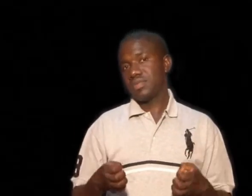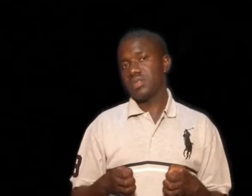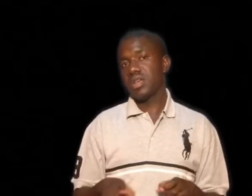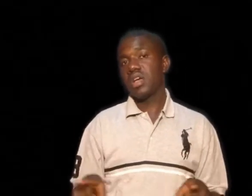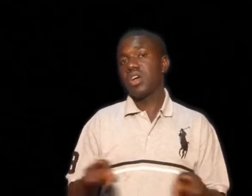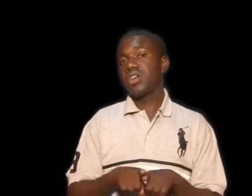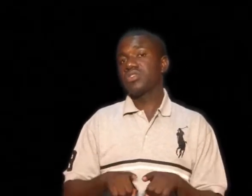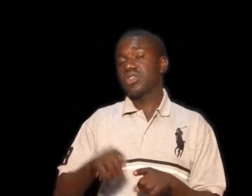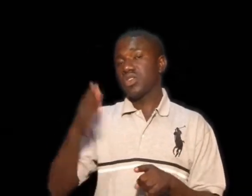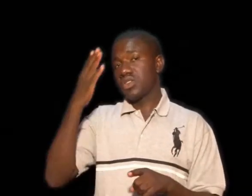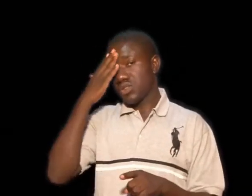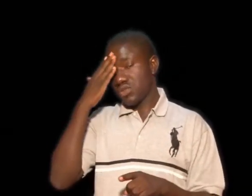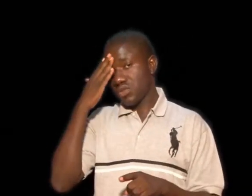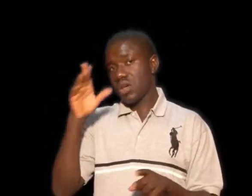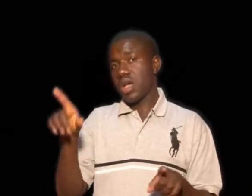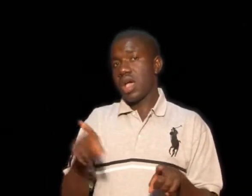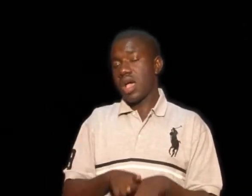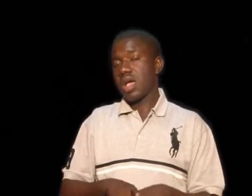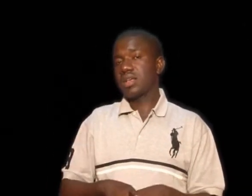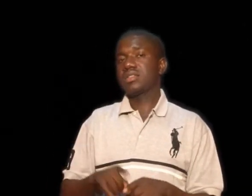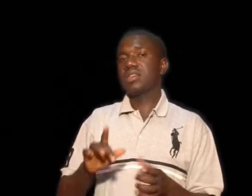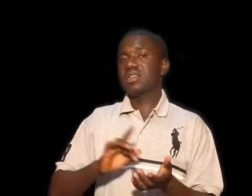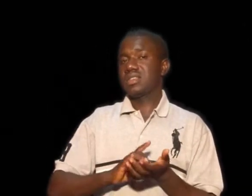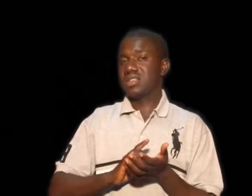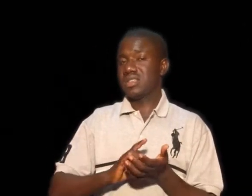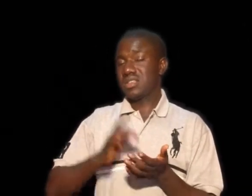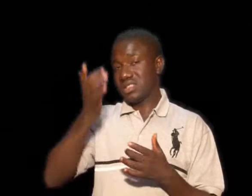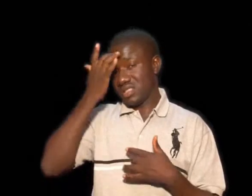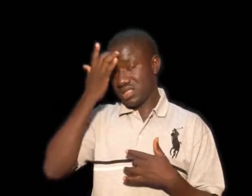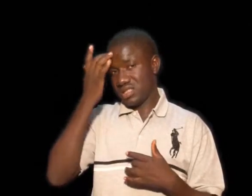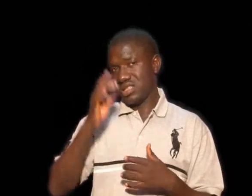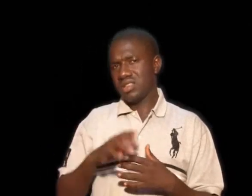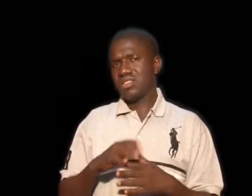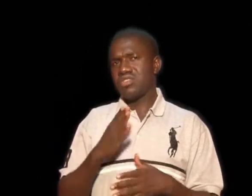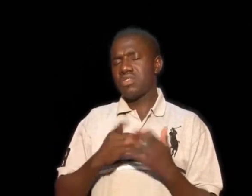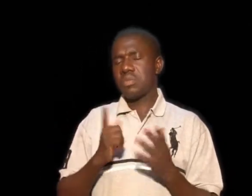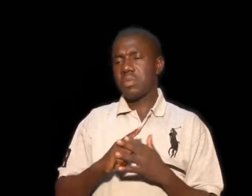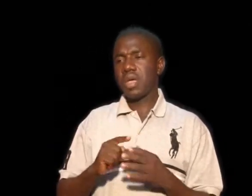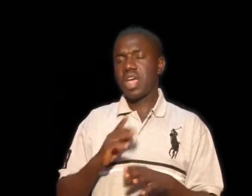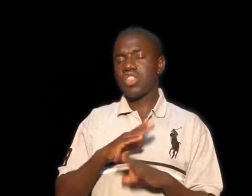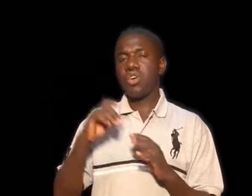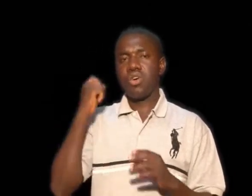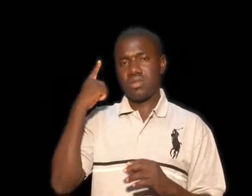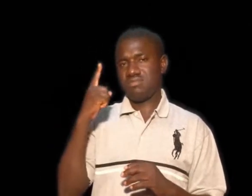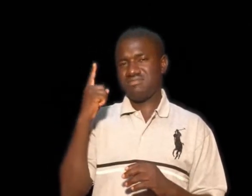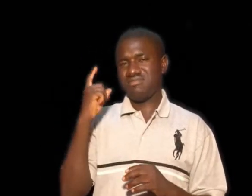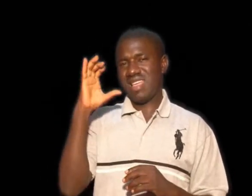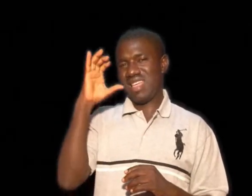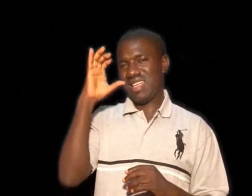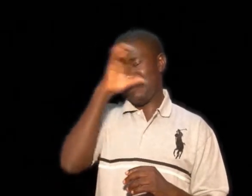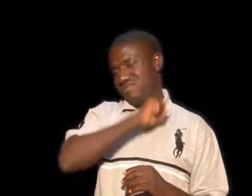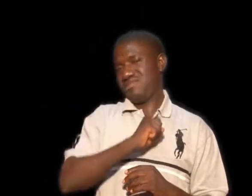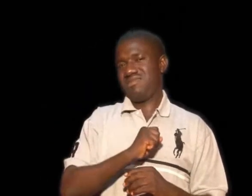Leprosy, also known as Hansen's disease, is often misunderstood. Some key facts about the disease